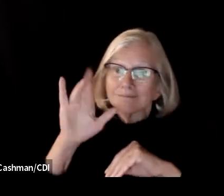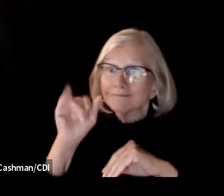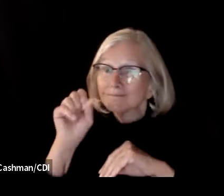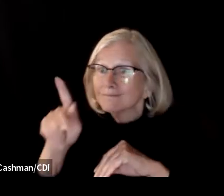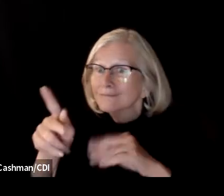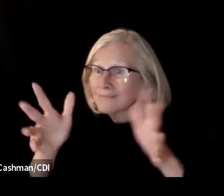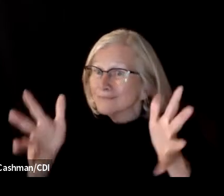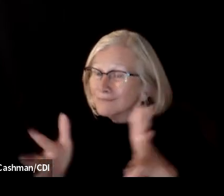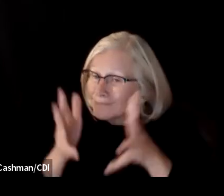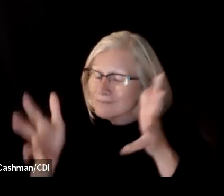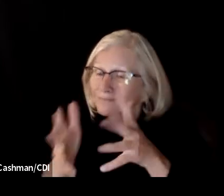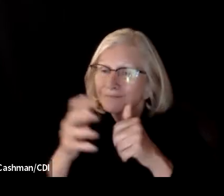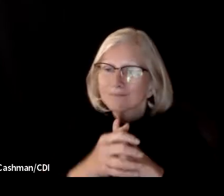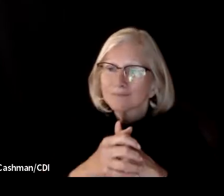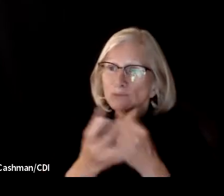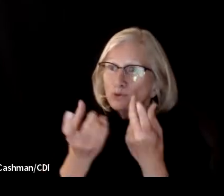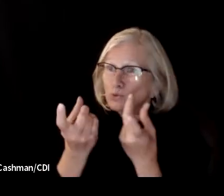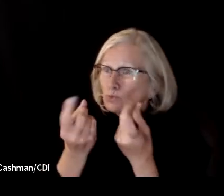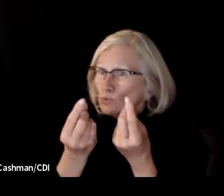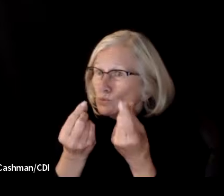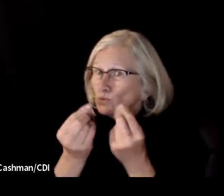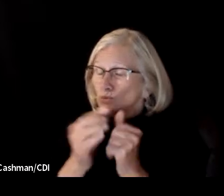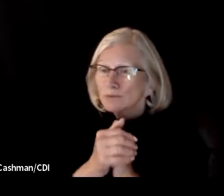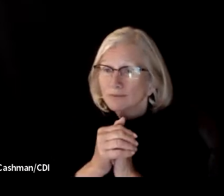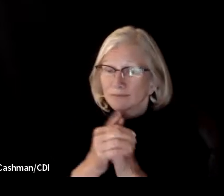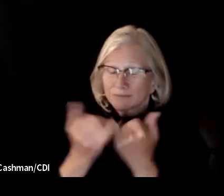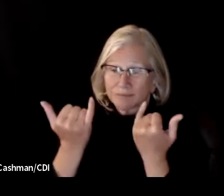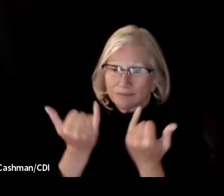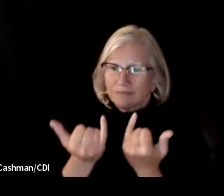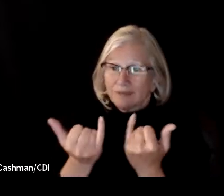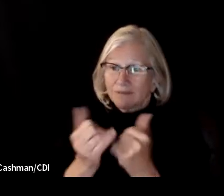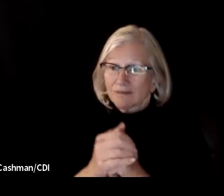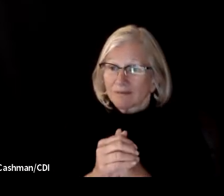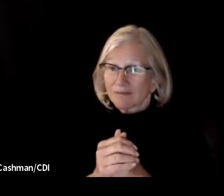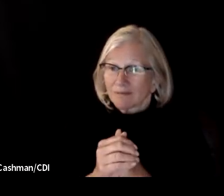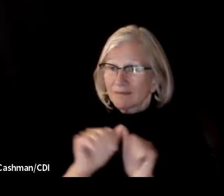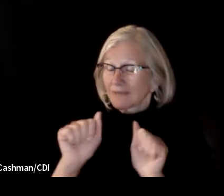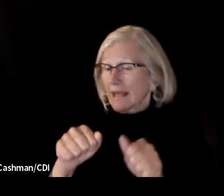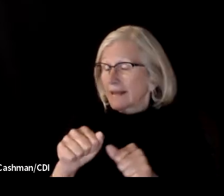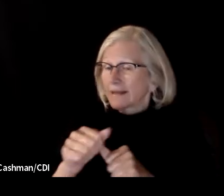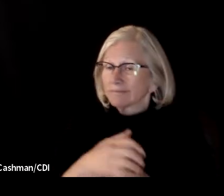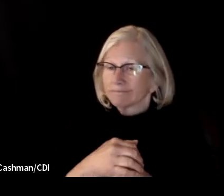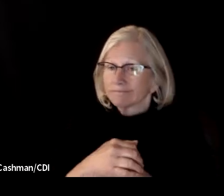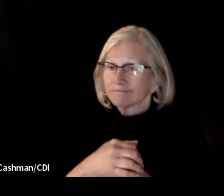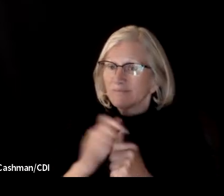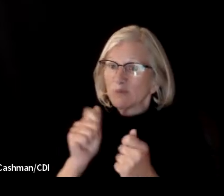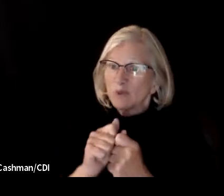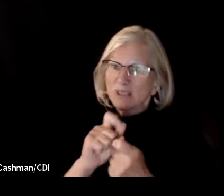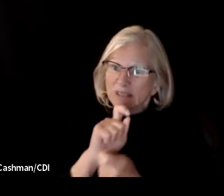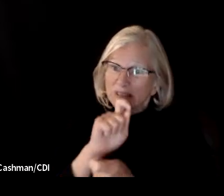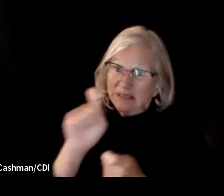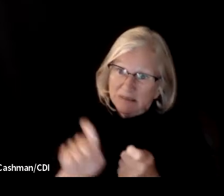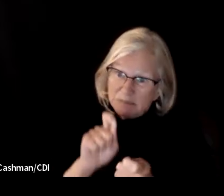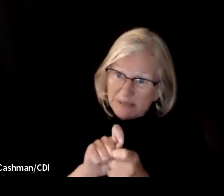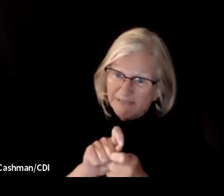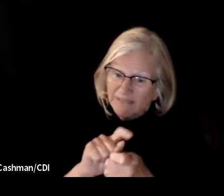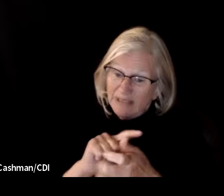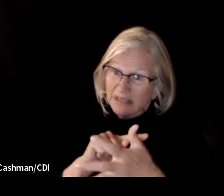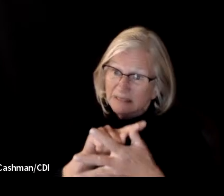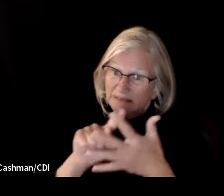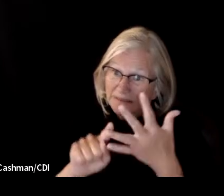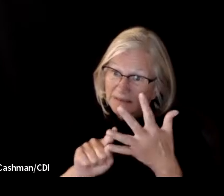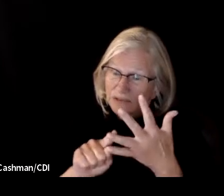regard to say, you know, at these trigger points, it's a really good idea for local leaders to certainly